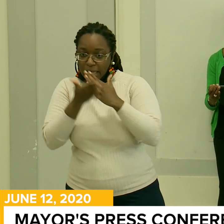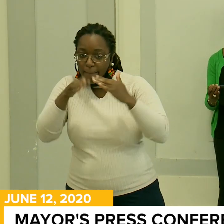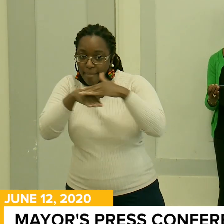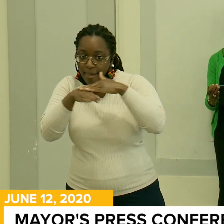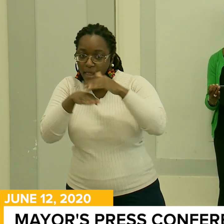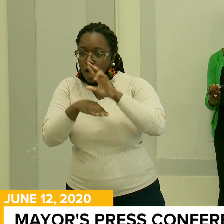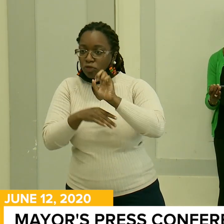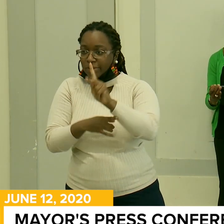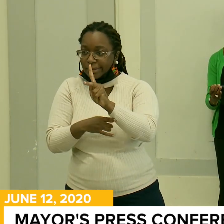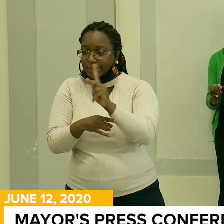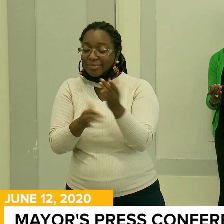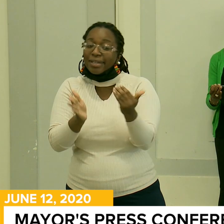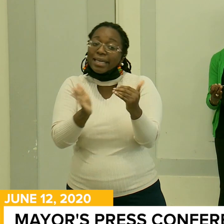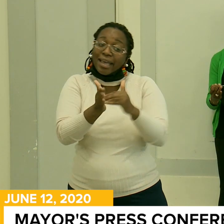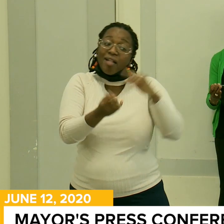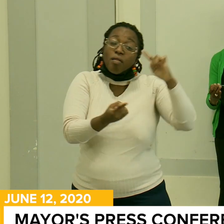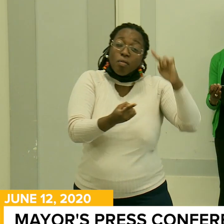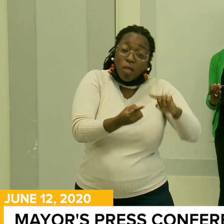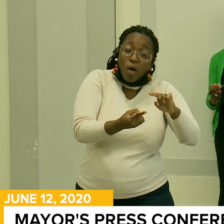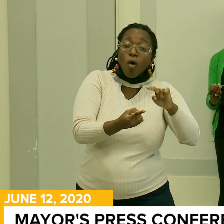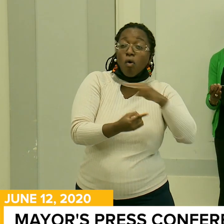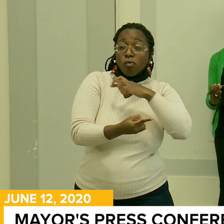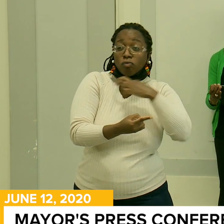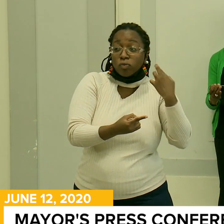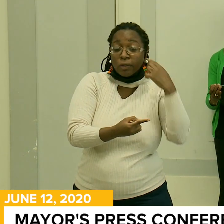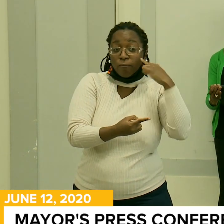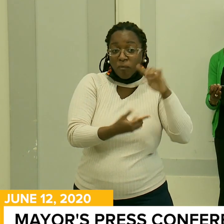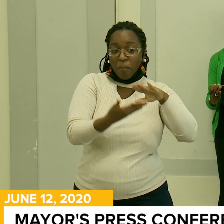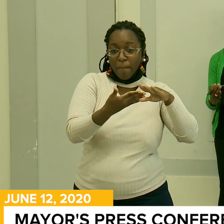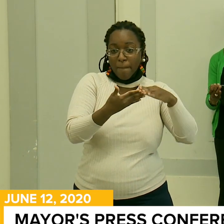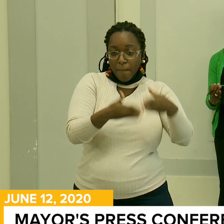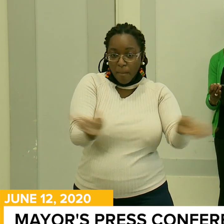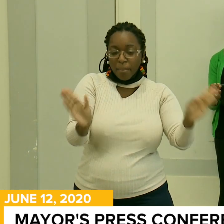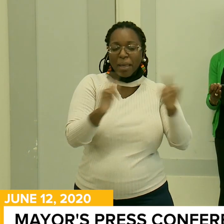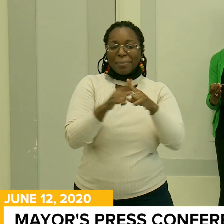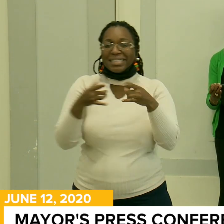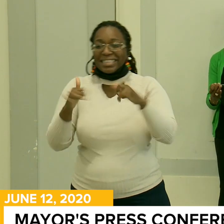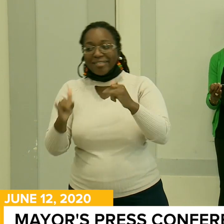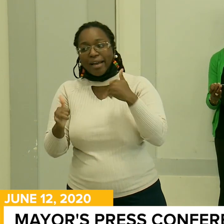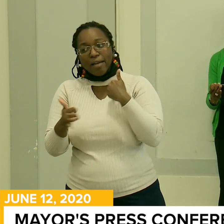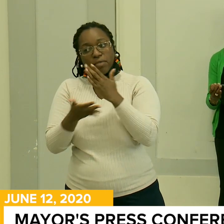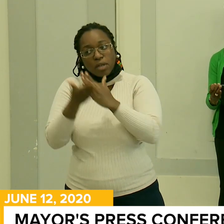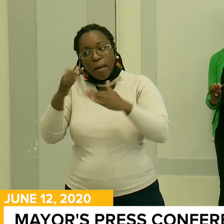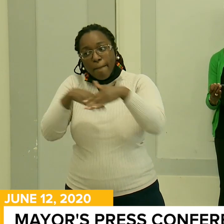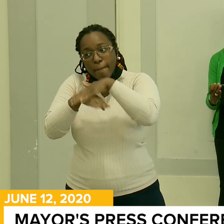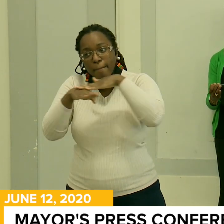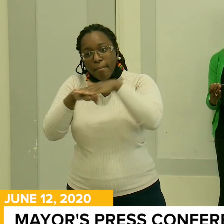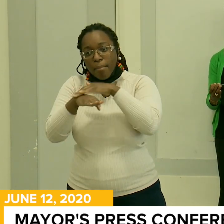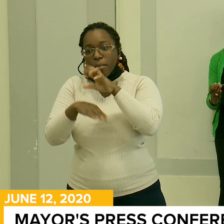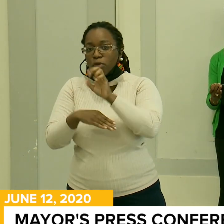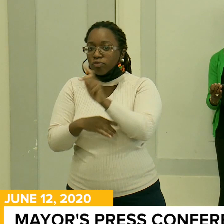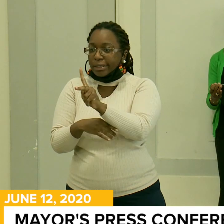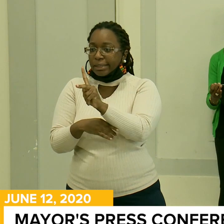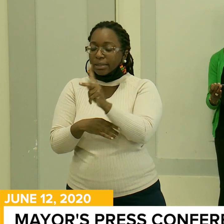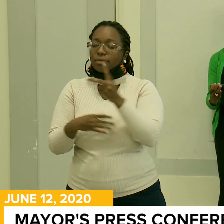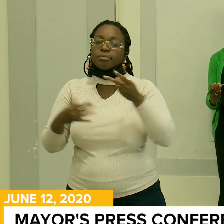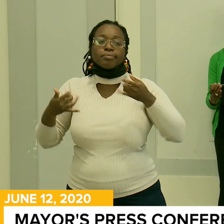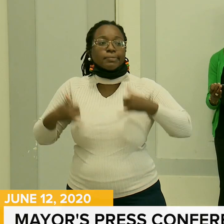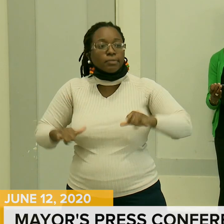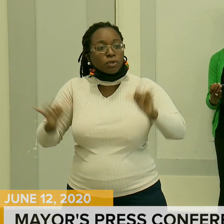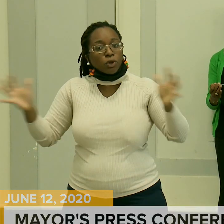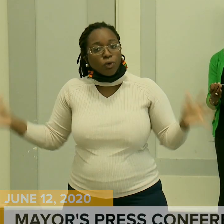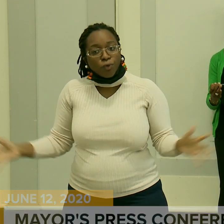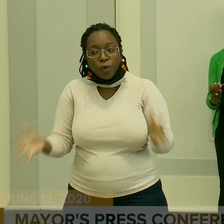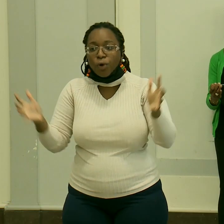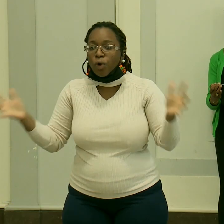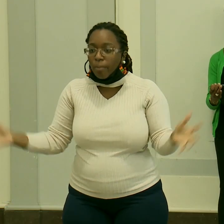is a low risk for public, but not without risk. As we still recommend social distancing, wearing